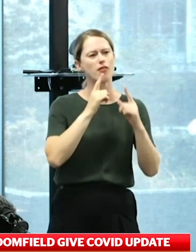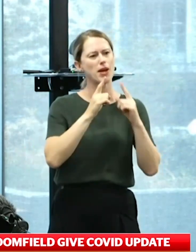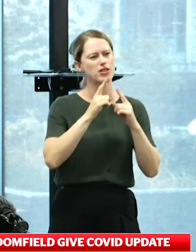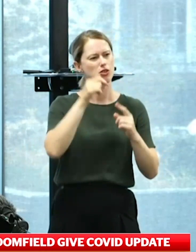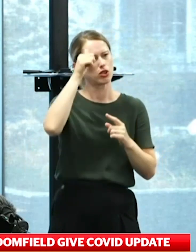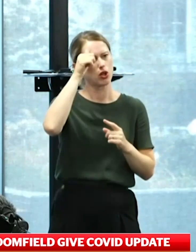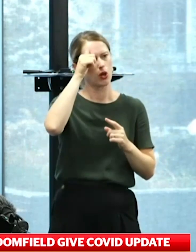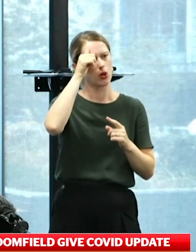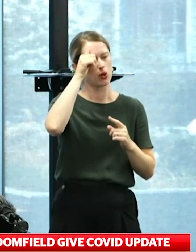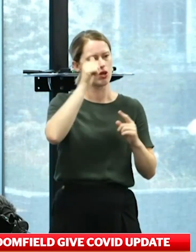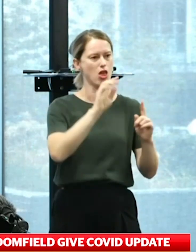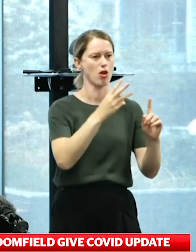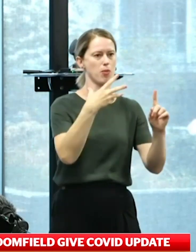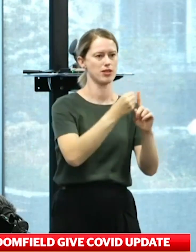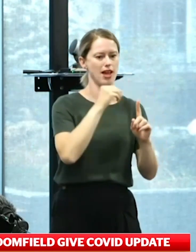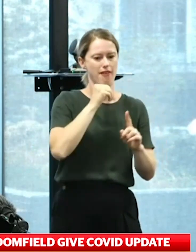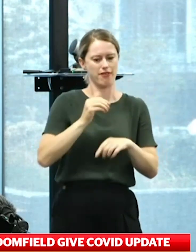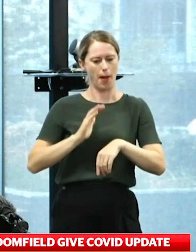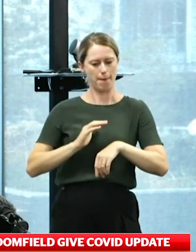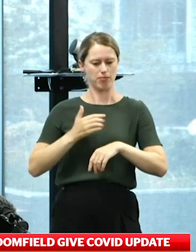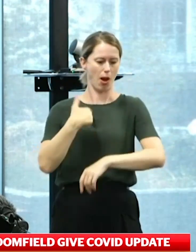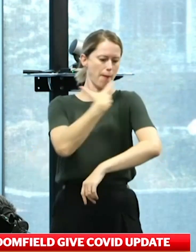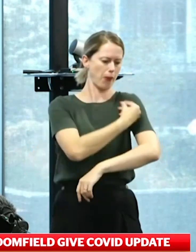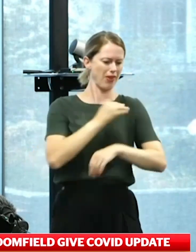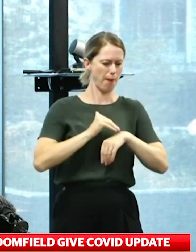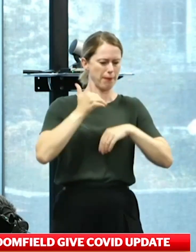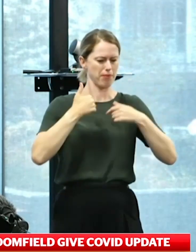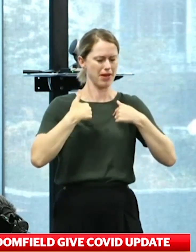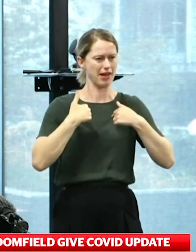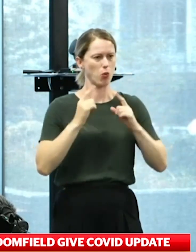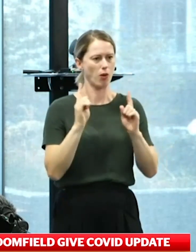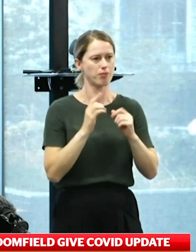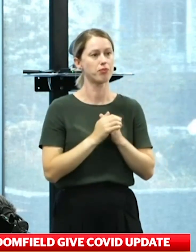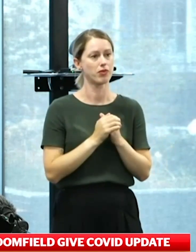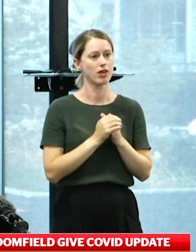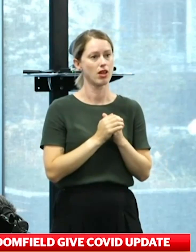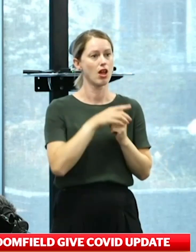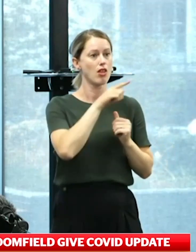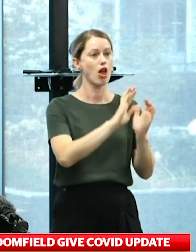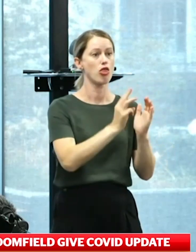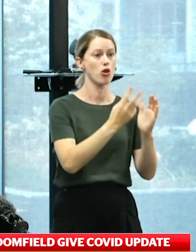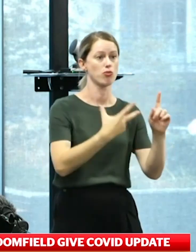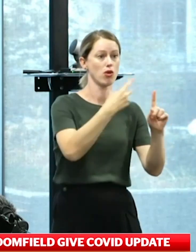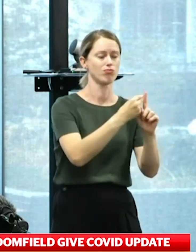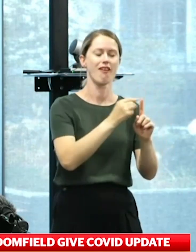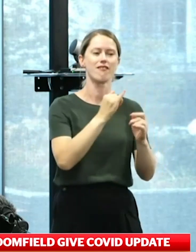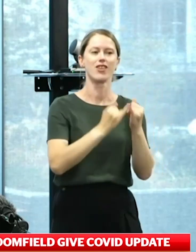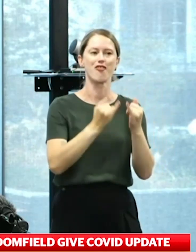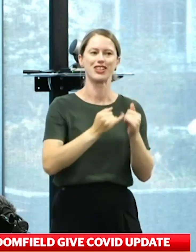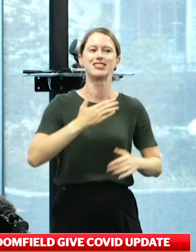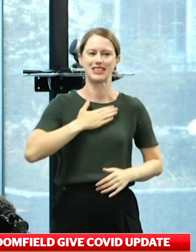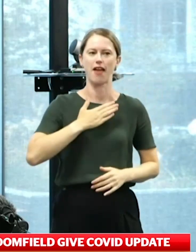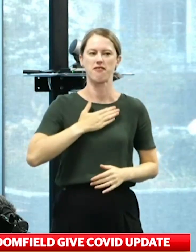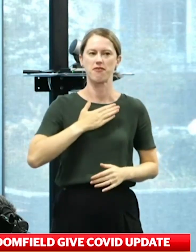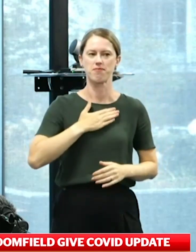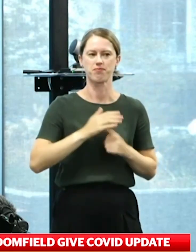information on boosters and side effects. International data does show that boosters have a very good safety profile, and I'm pleased to say we are seeing